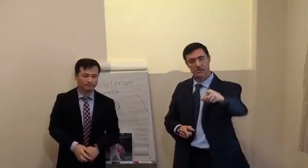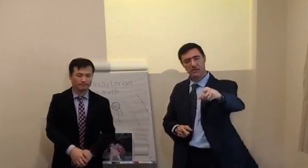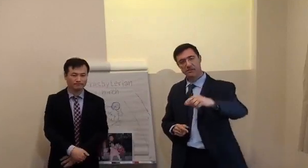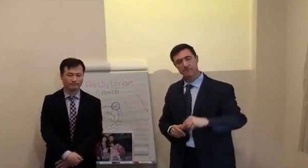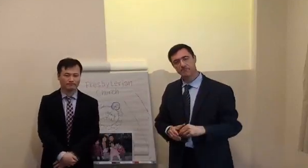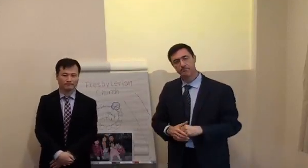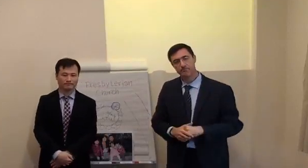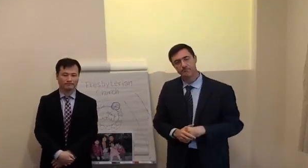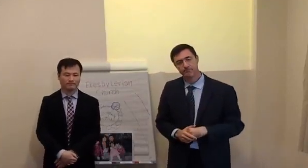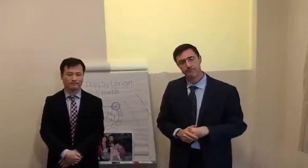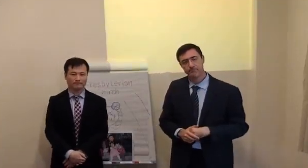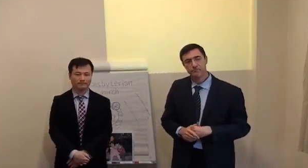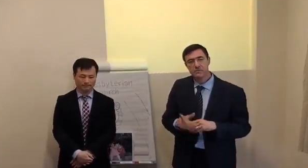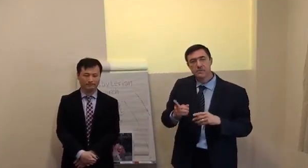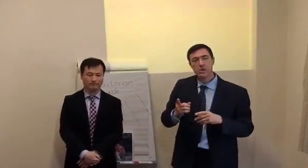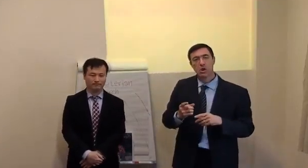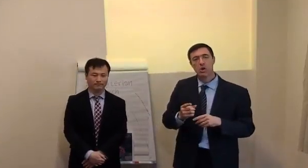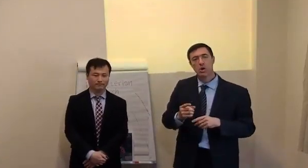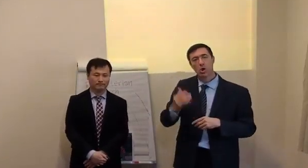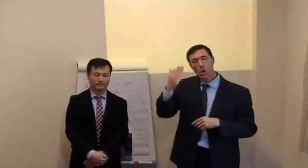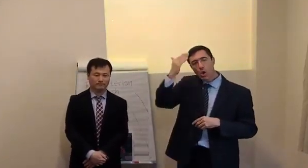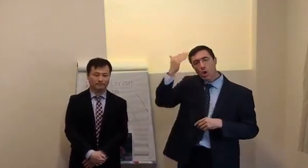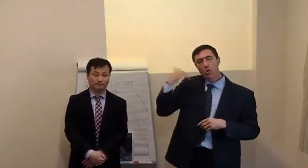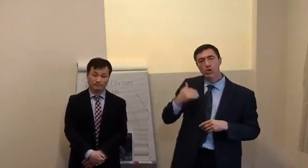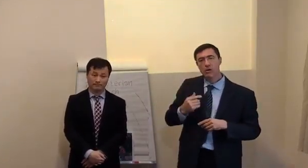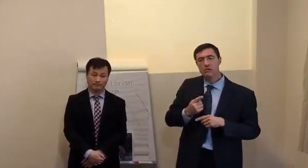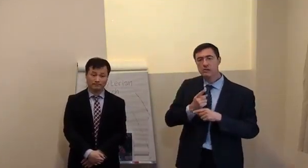Does the Korean government persecute Christian churches?